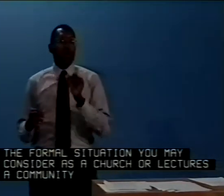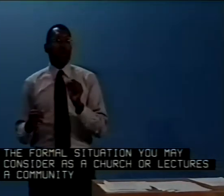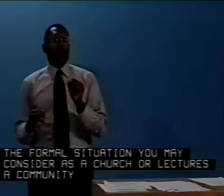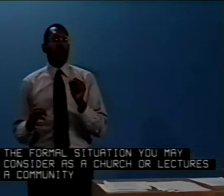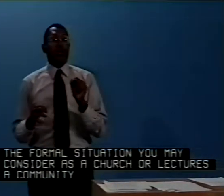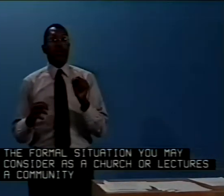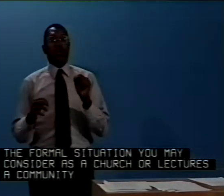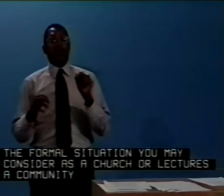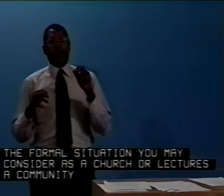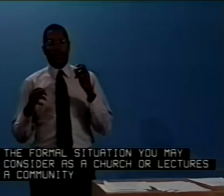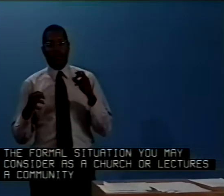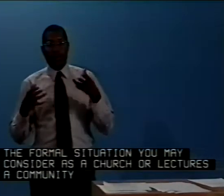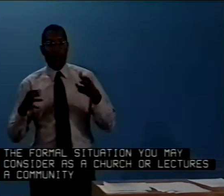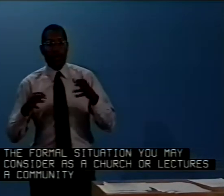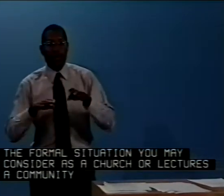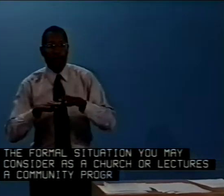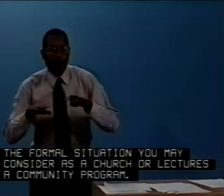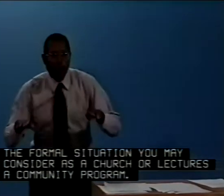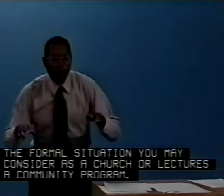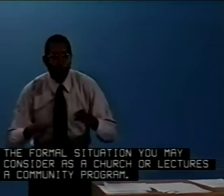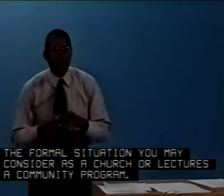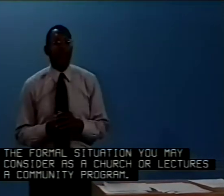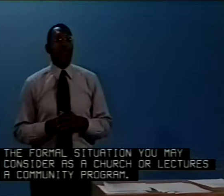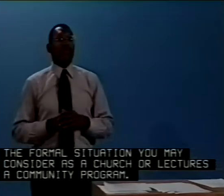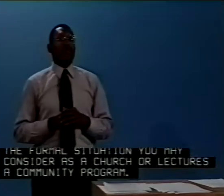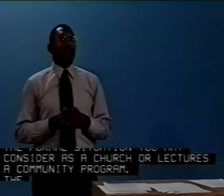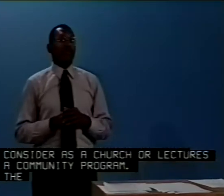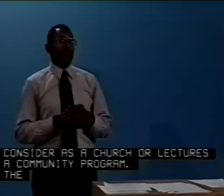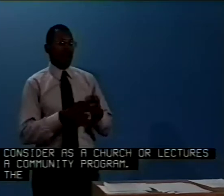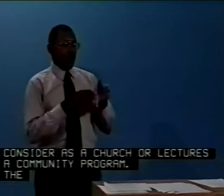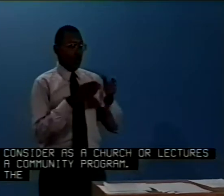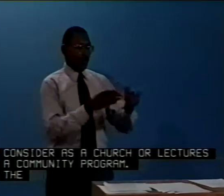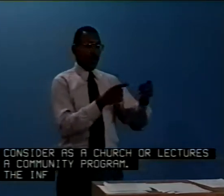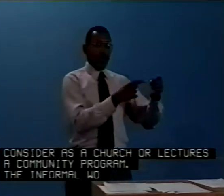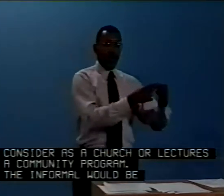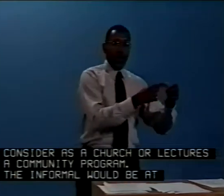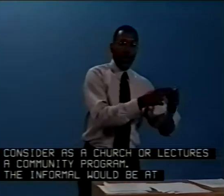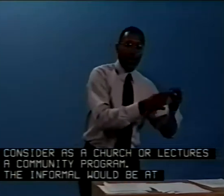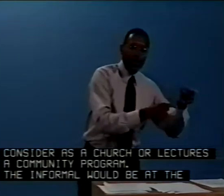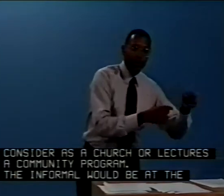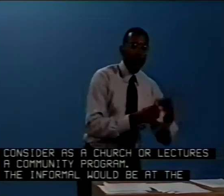The informal would be at the basketball court perhaps, a street corner.